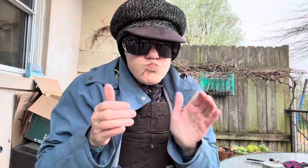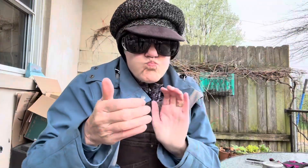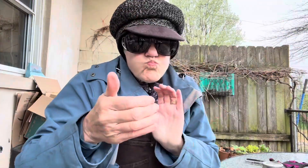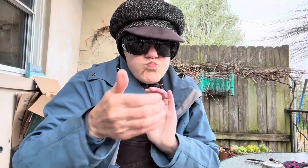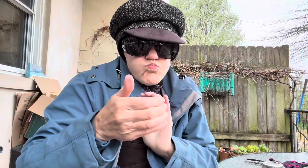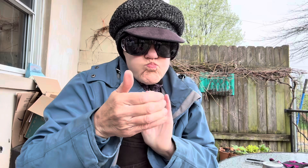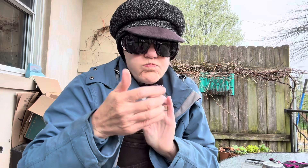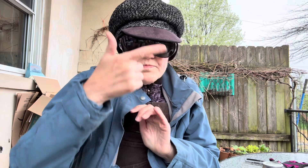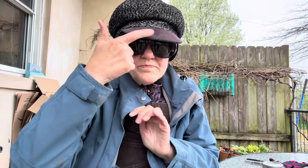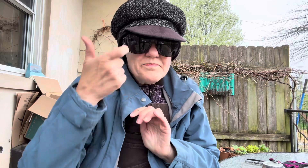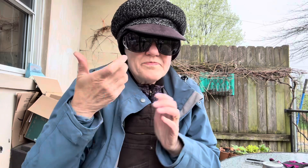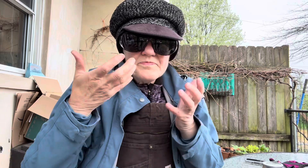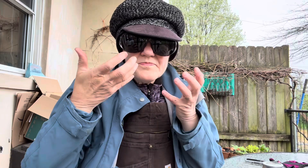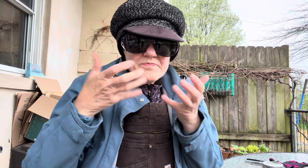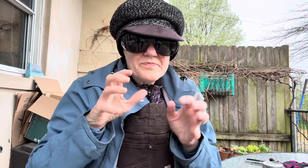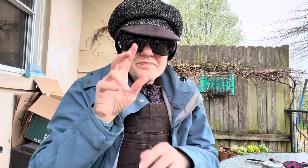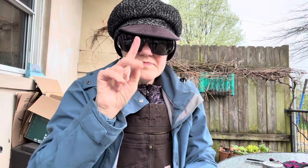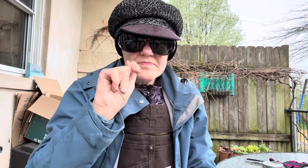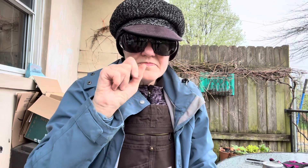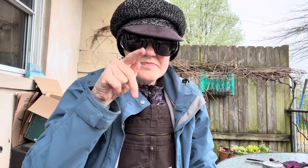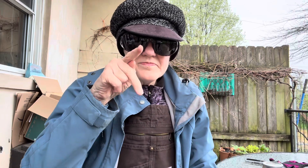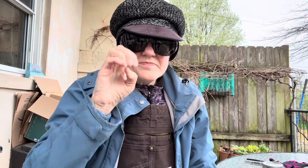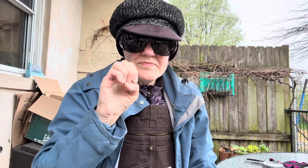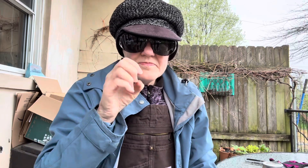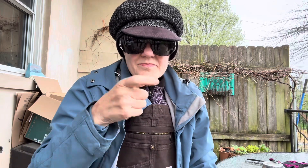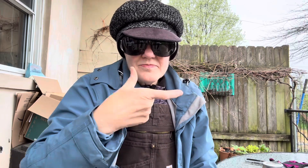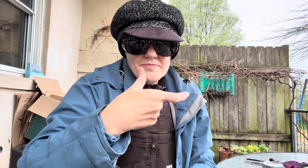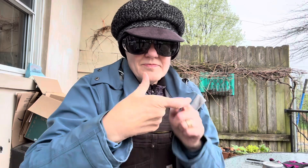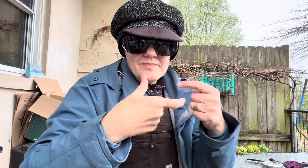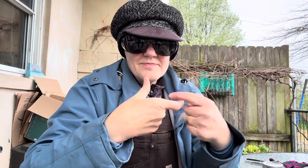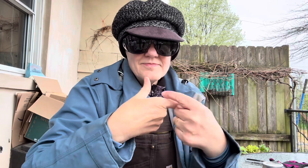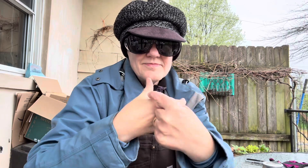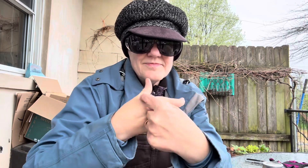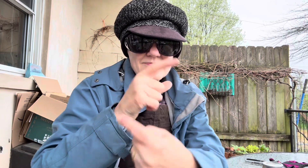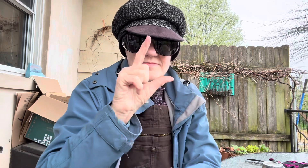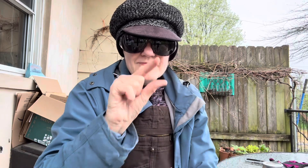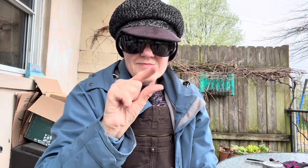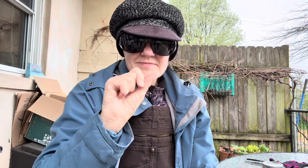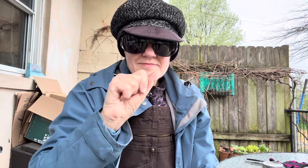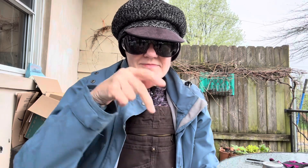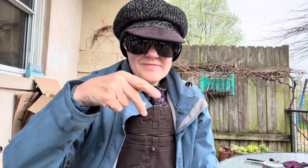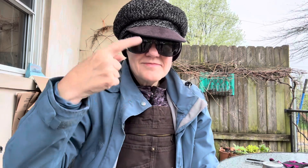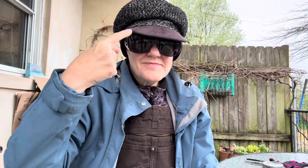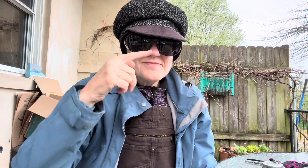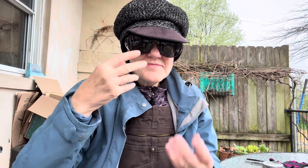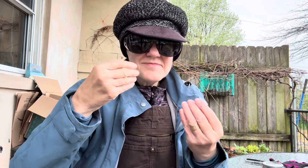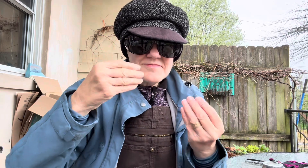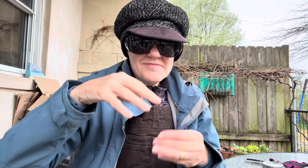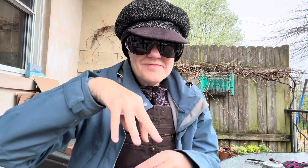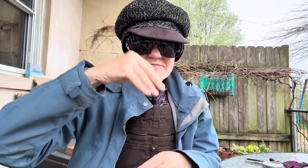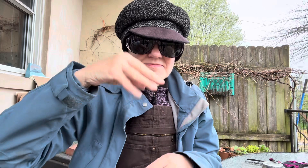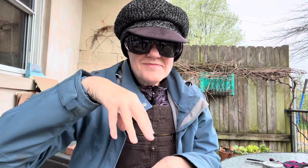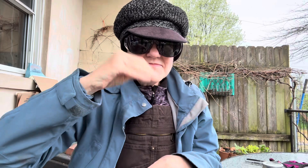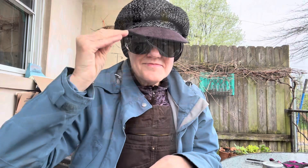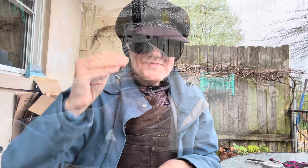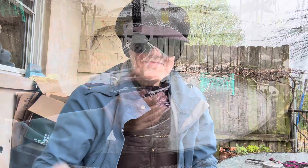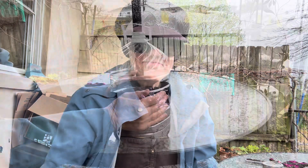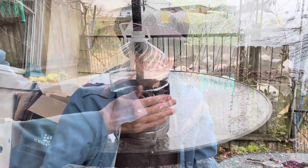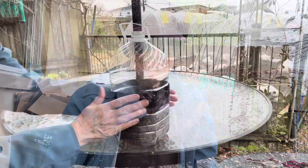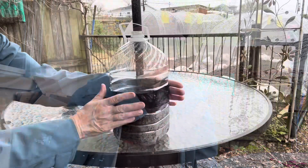And really press the tape on well, because you don't want any gaps in the tape for the moisture to escape, and then the soil